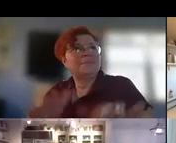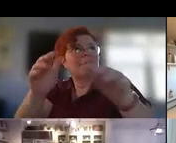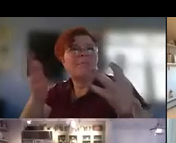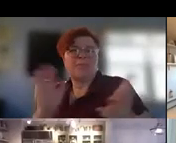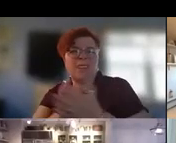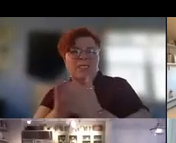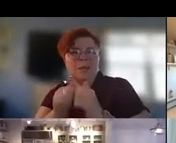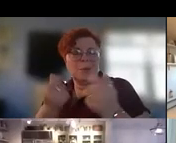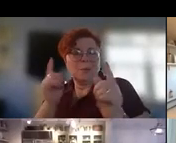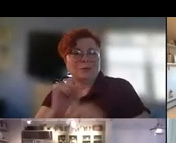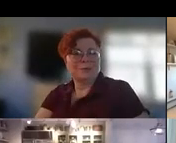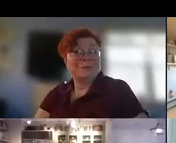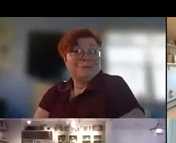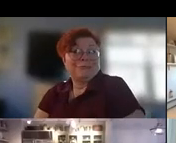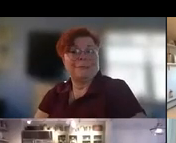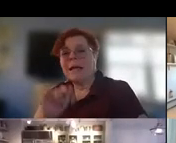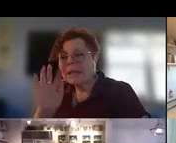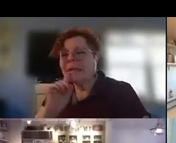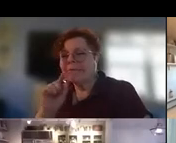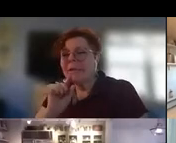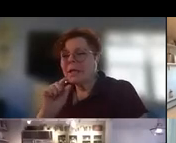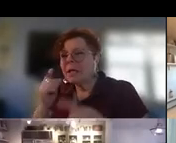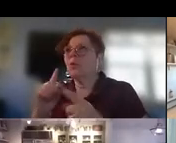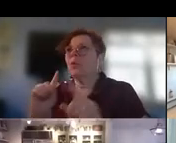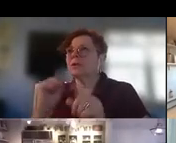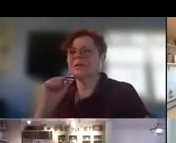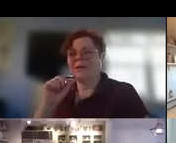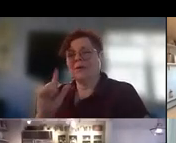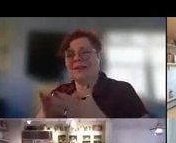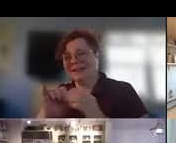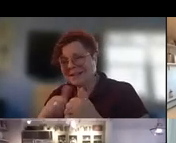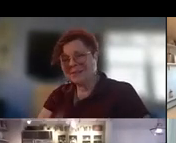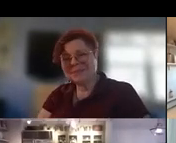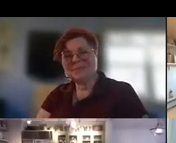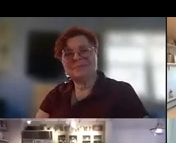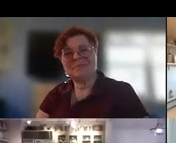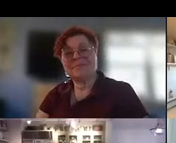works for me if it works at all thank you uh deborah or jenny